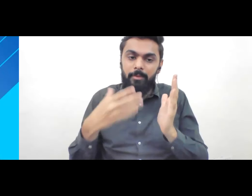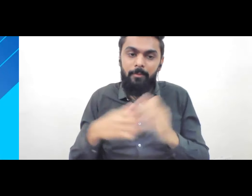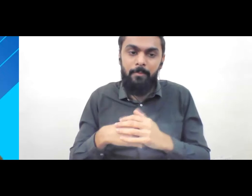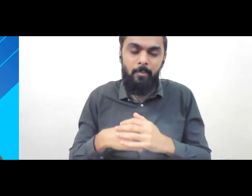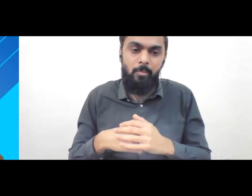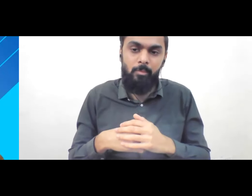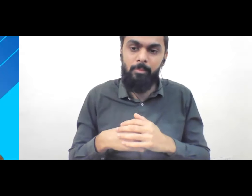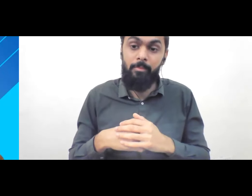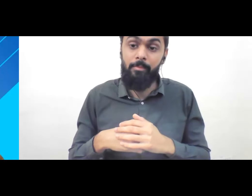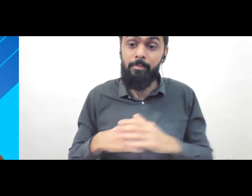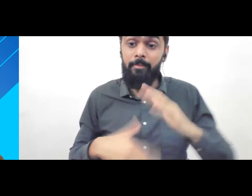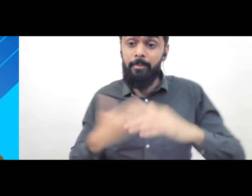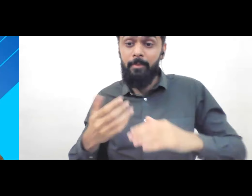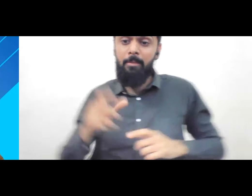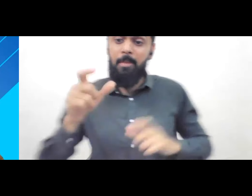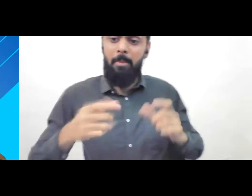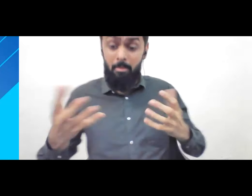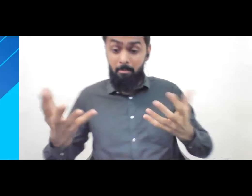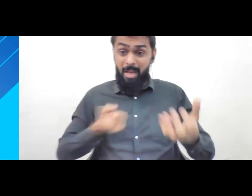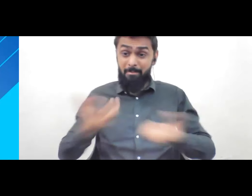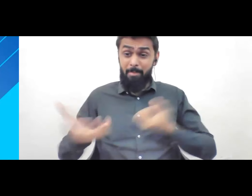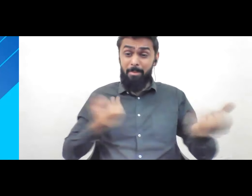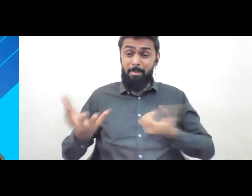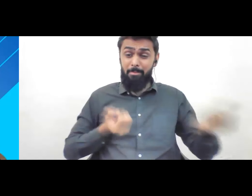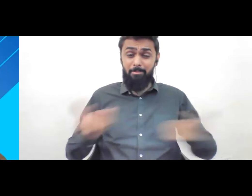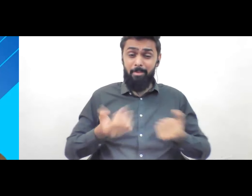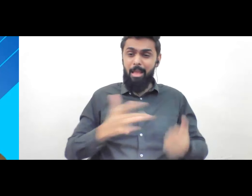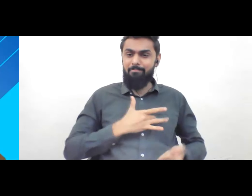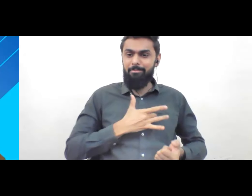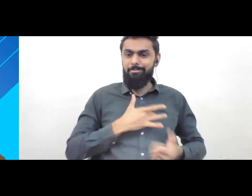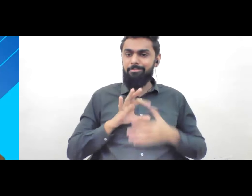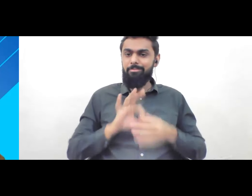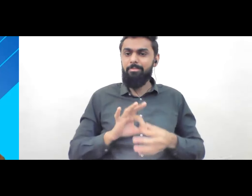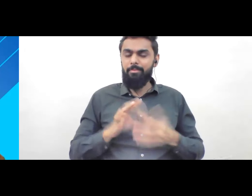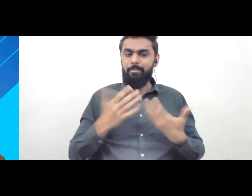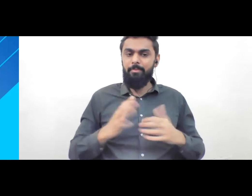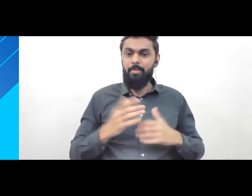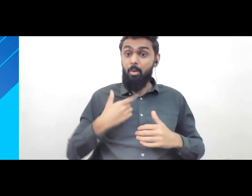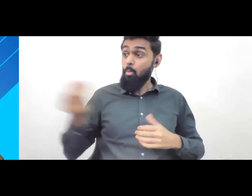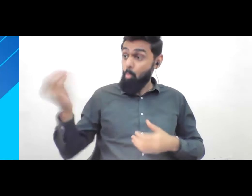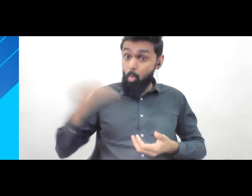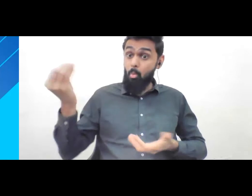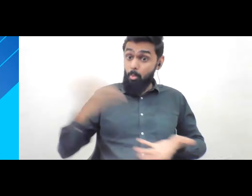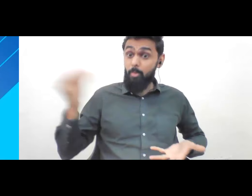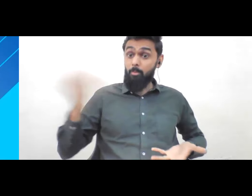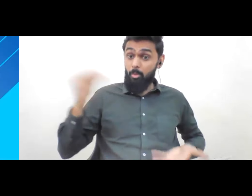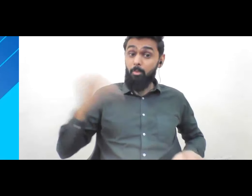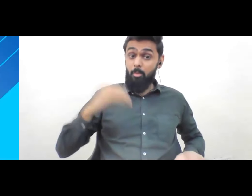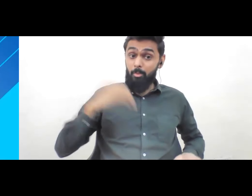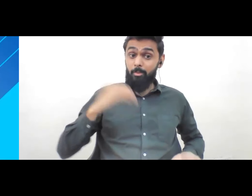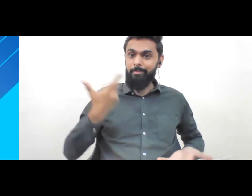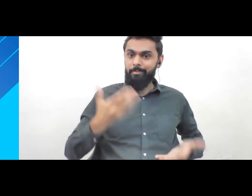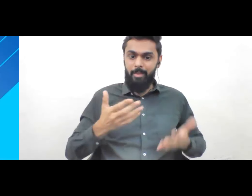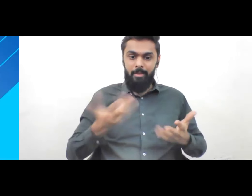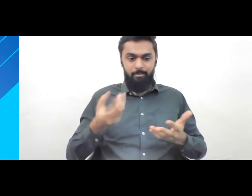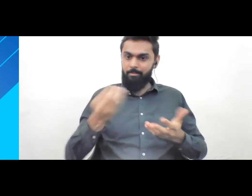catalyzed the consumerism, just this wanting to buy more things, and with it comes the packaging,